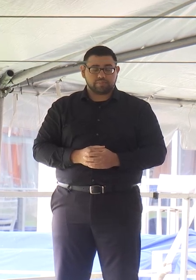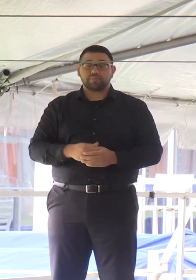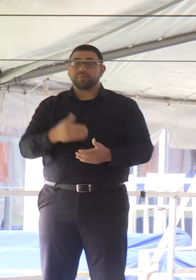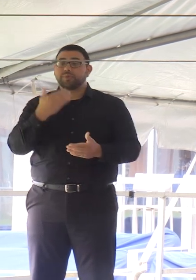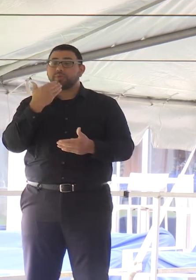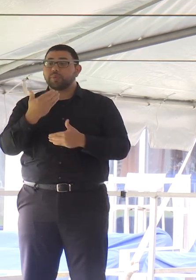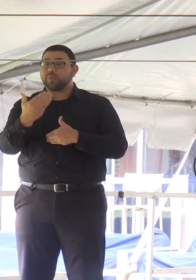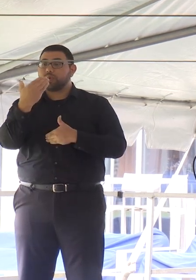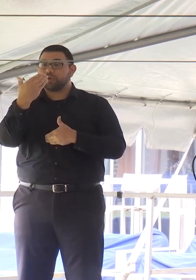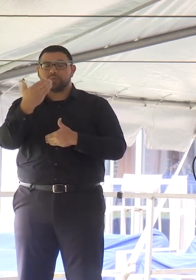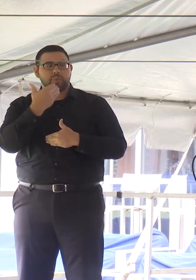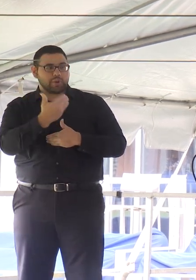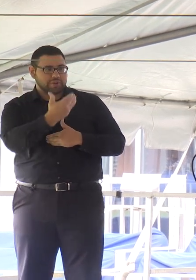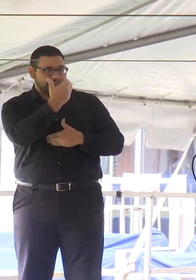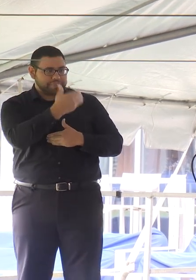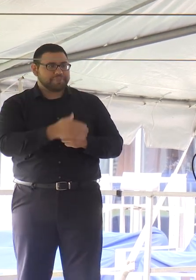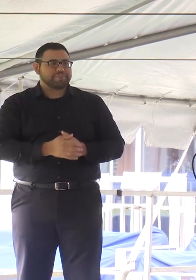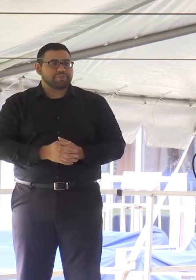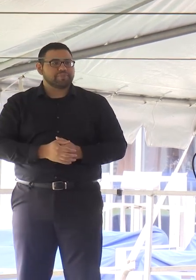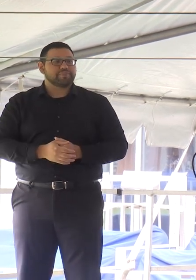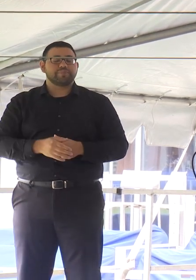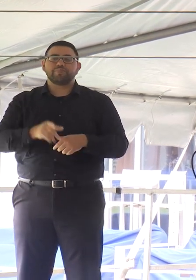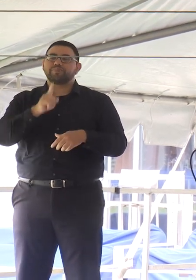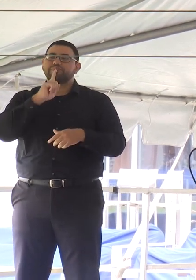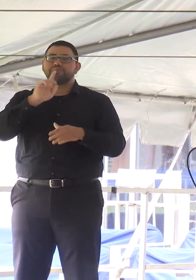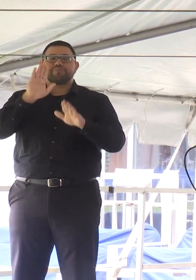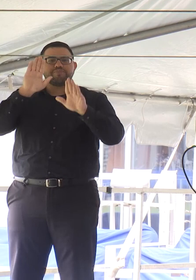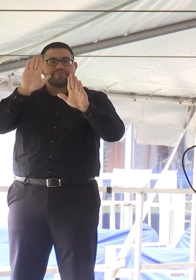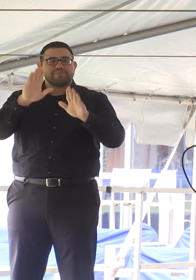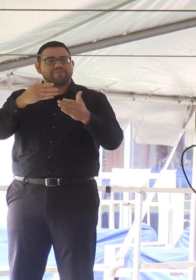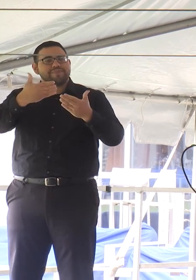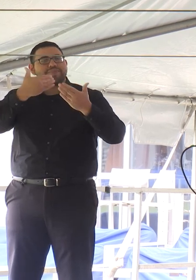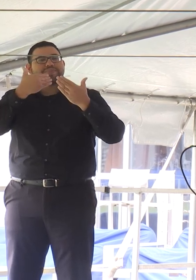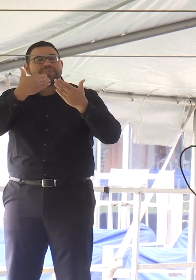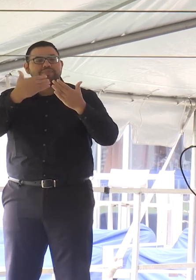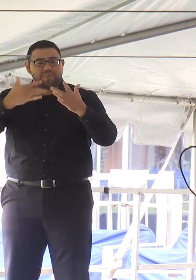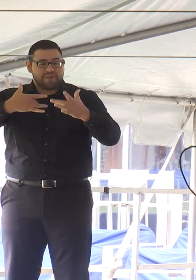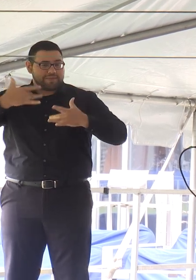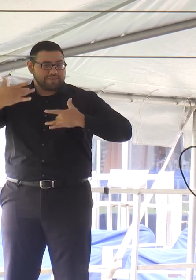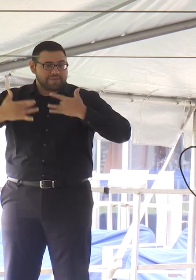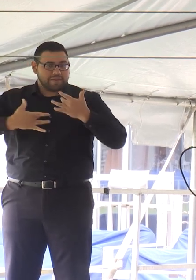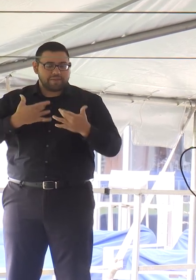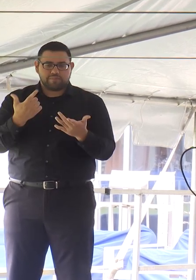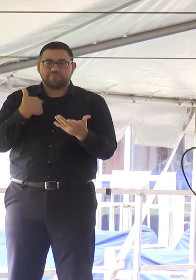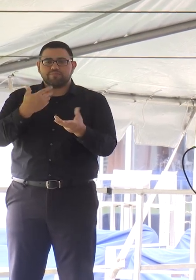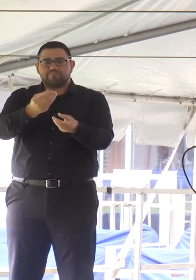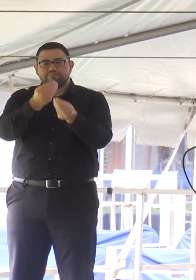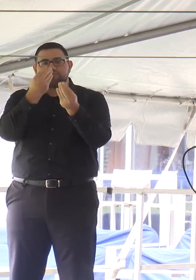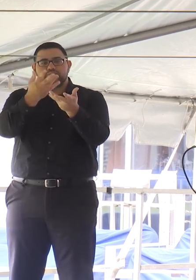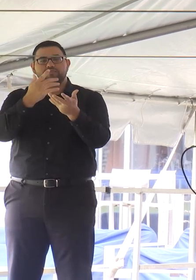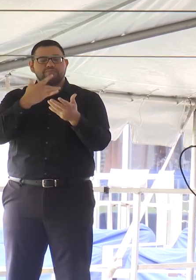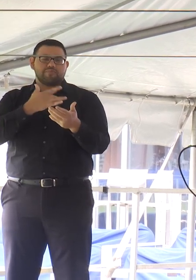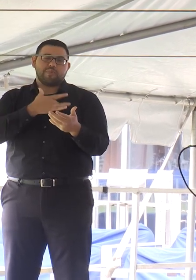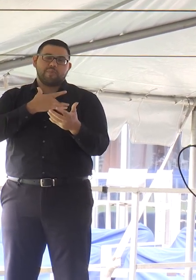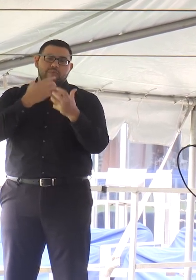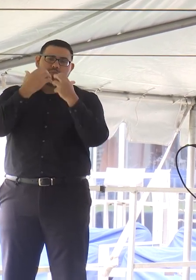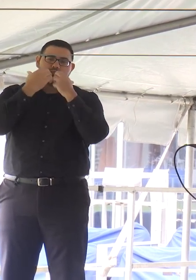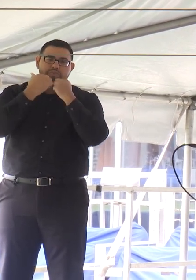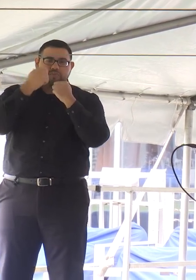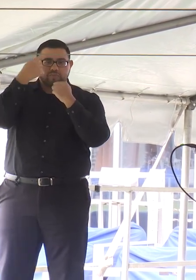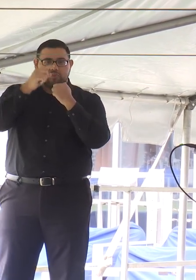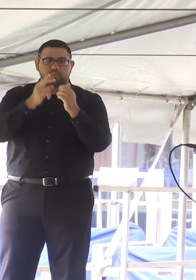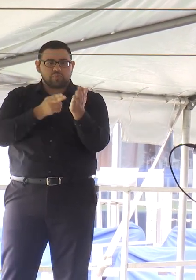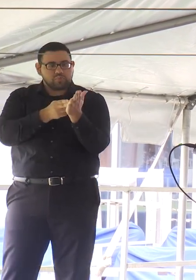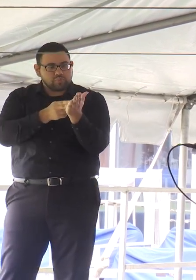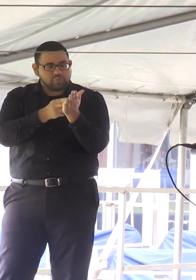Good morning. It is with immense gratitude and excitement that I express my heartfelt appreciation for